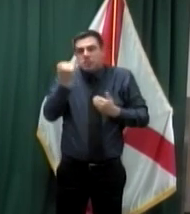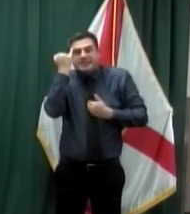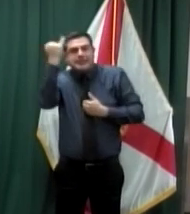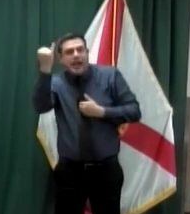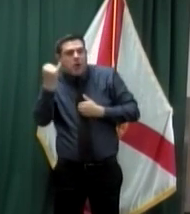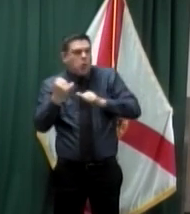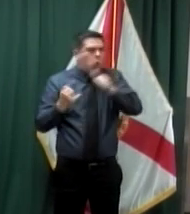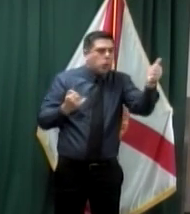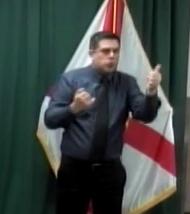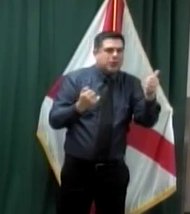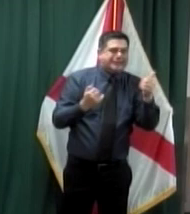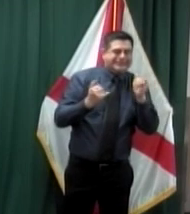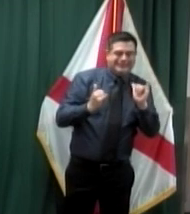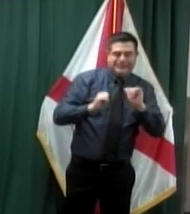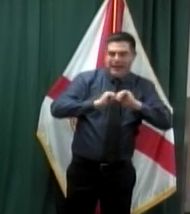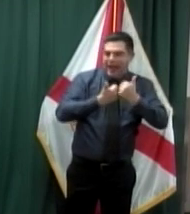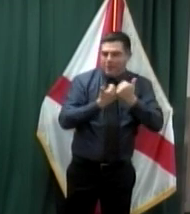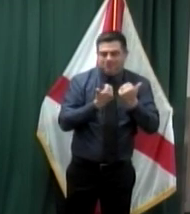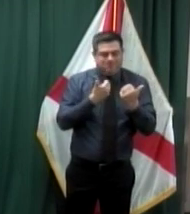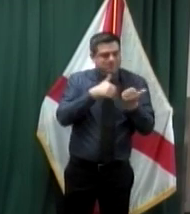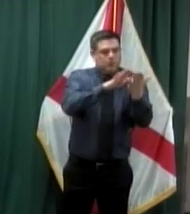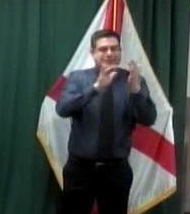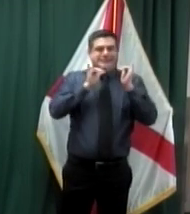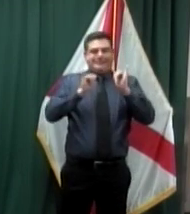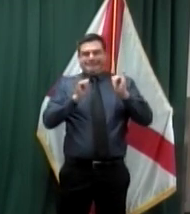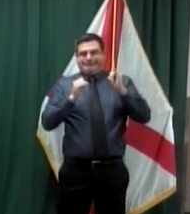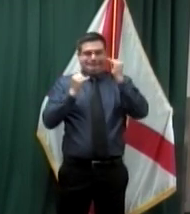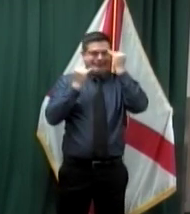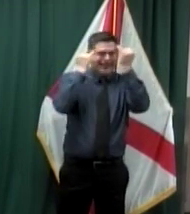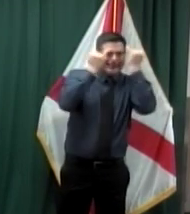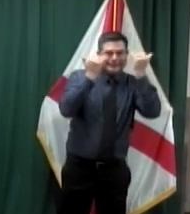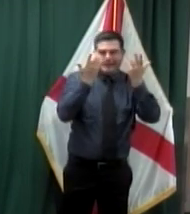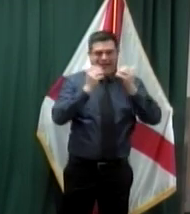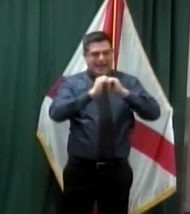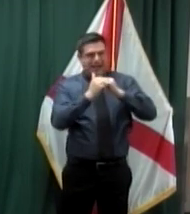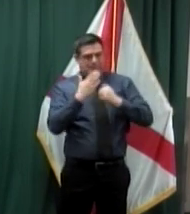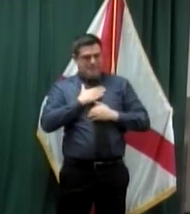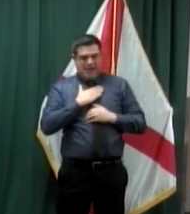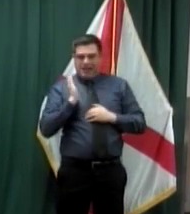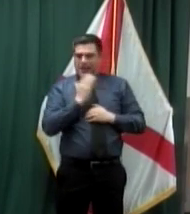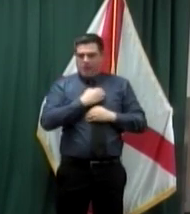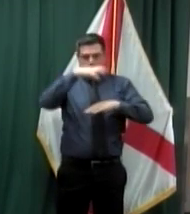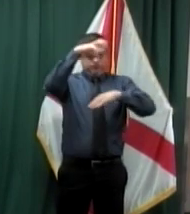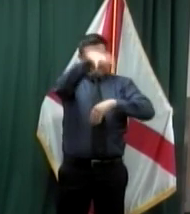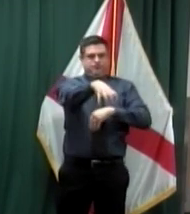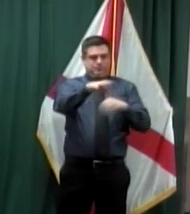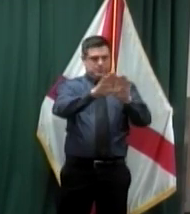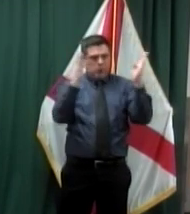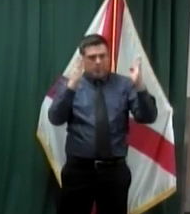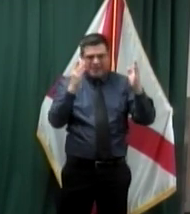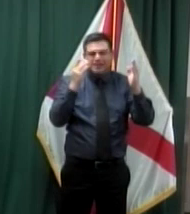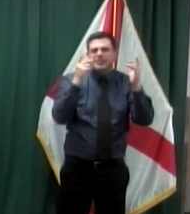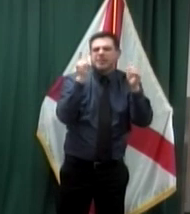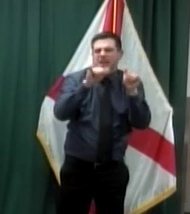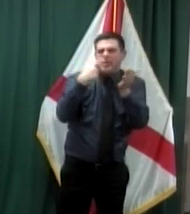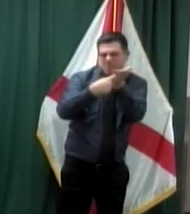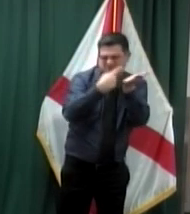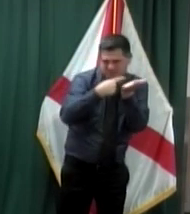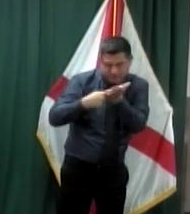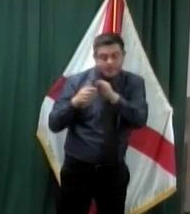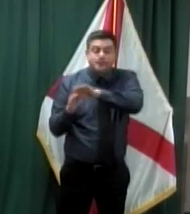faith organizations. Testing continues here in Seminole County. We have a pop-up community test site